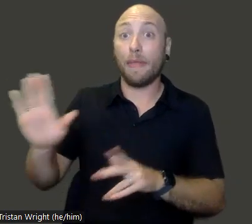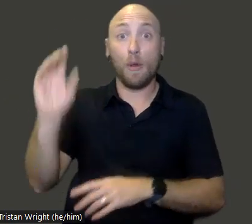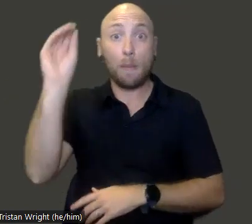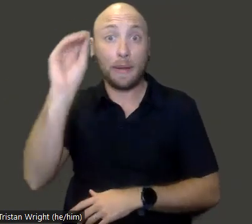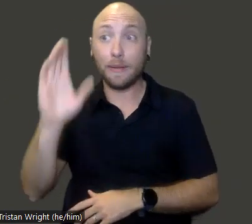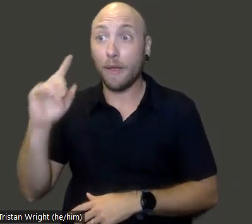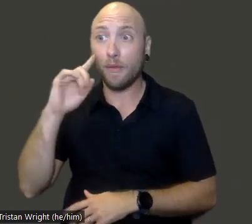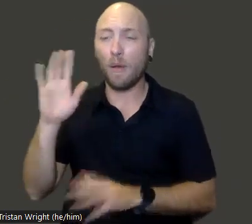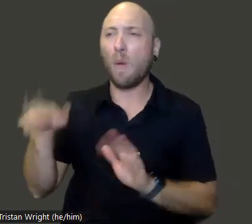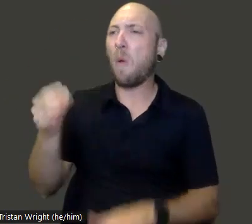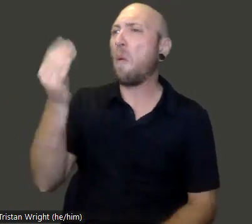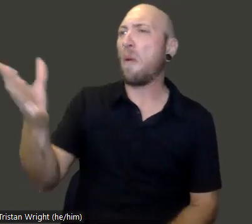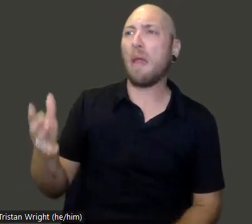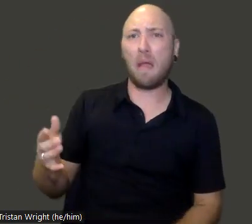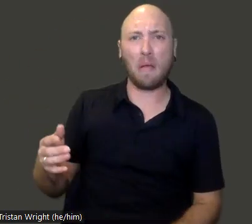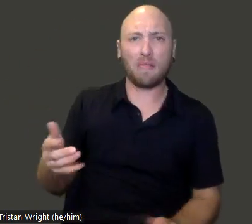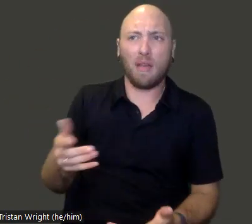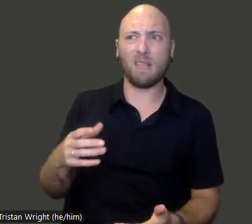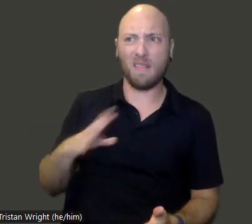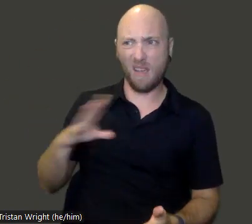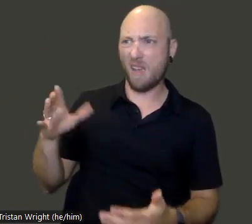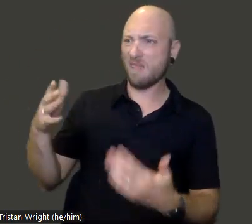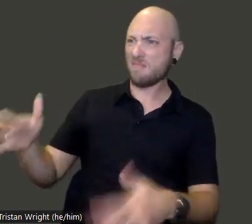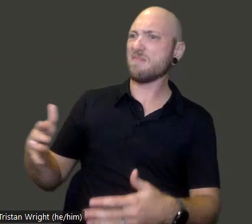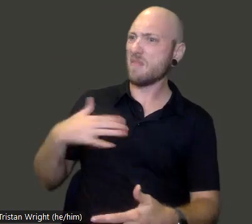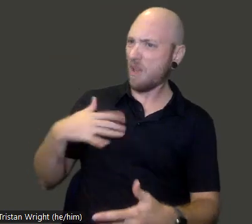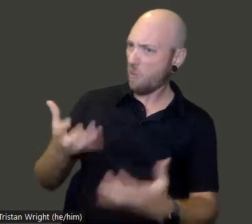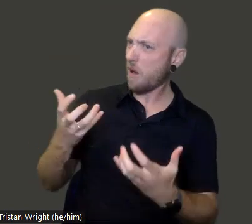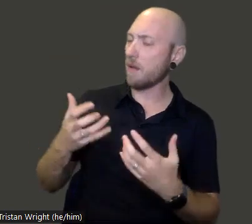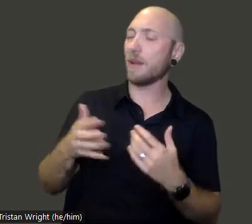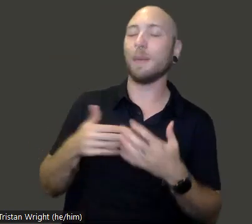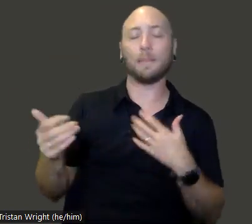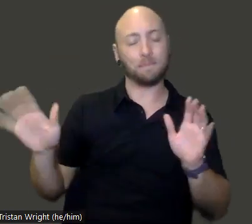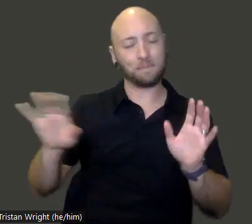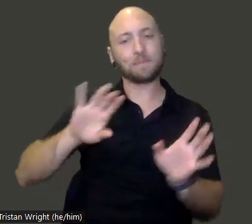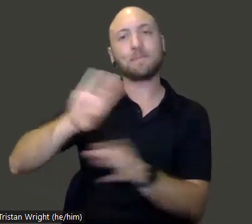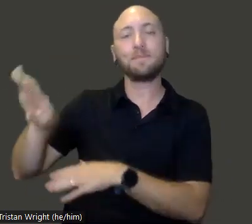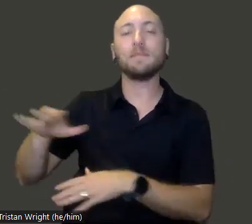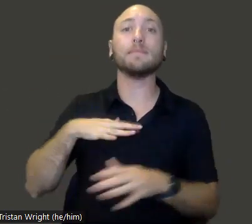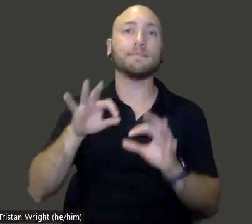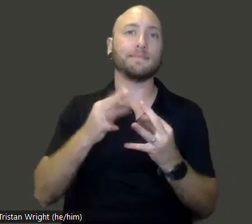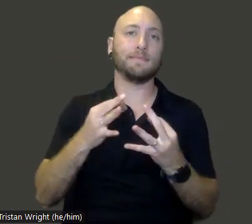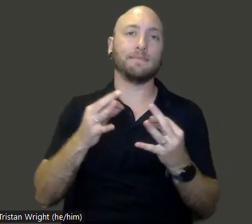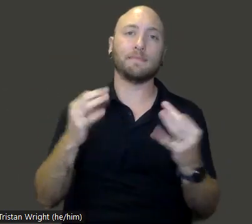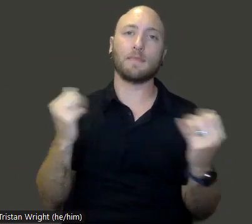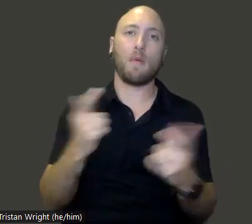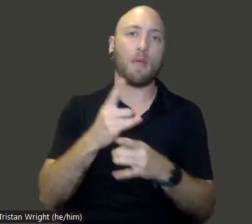me. So you know, like I said, I grew up in an alcoholic family, and I remember